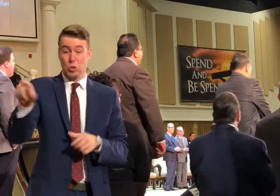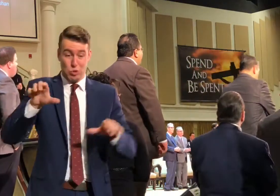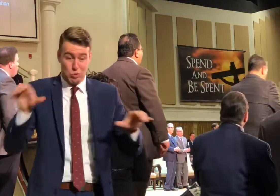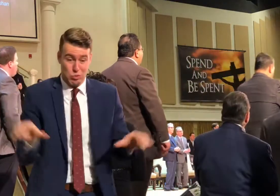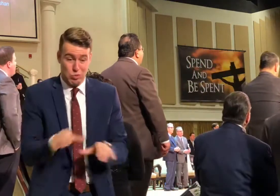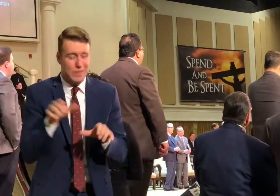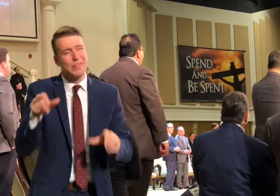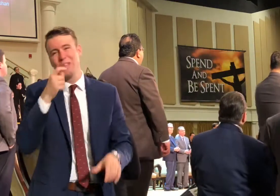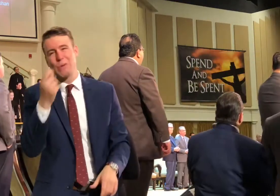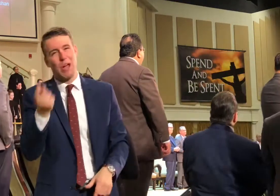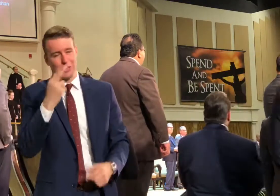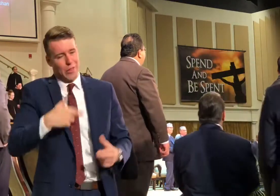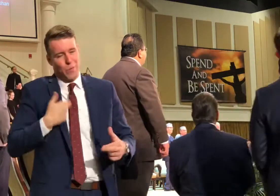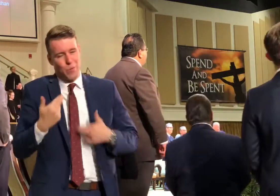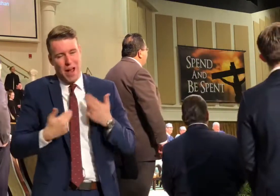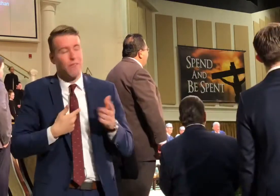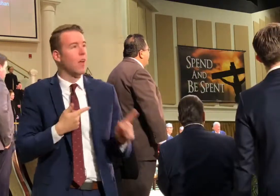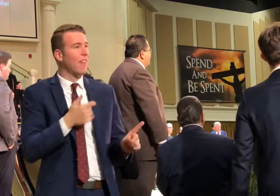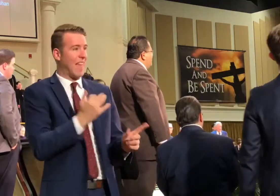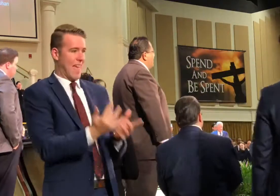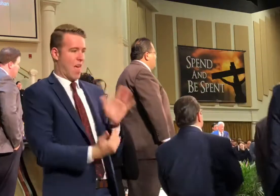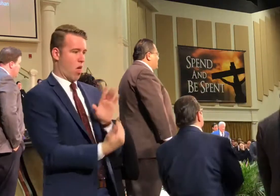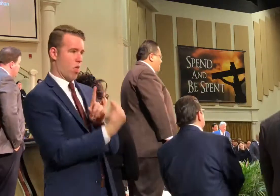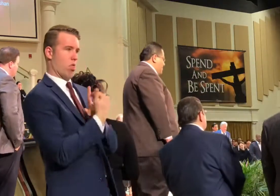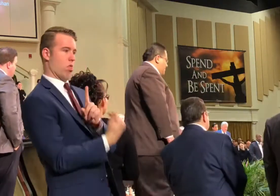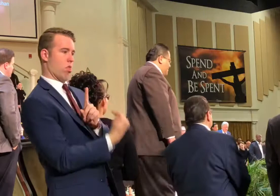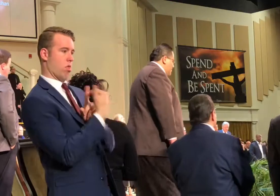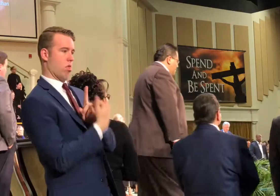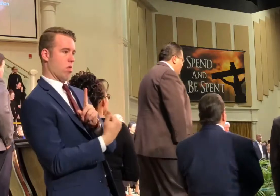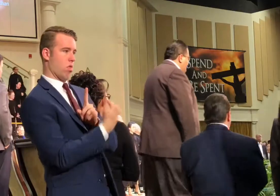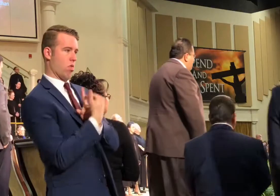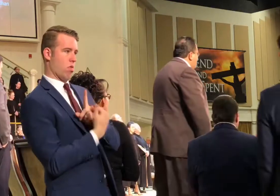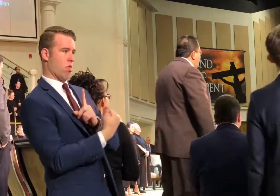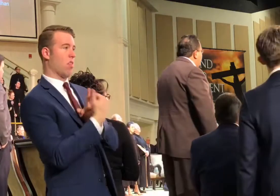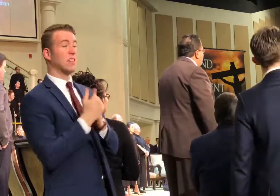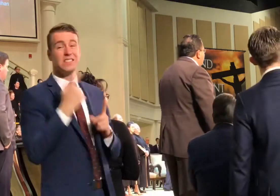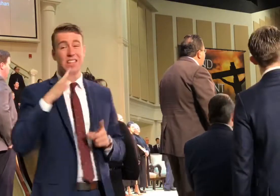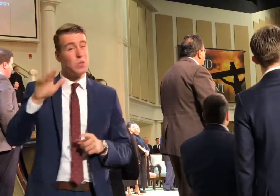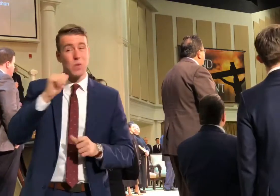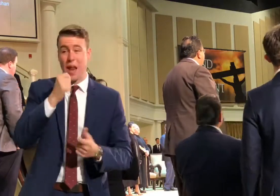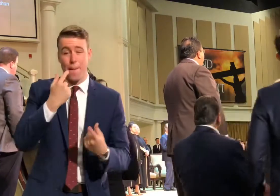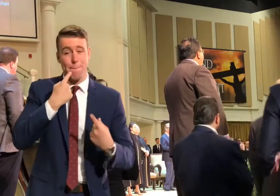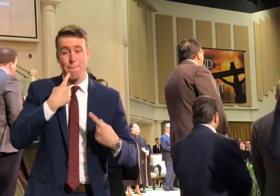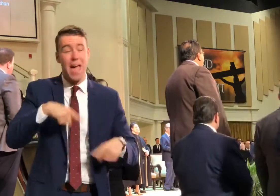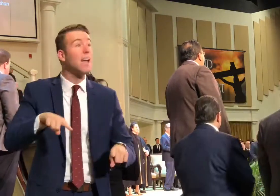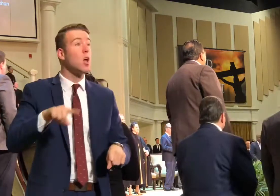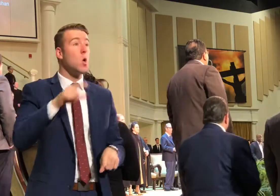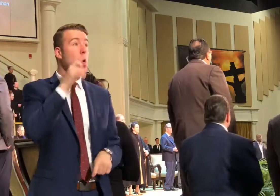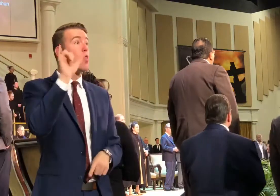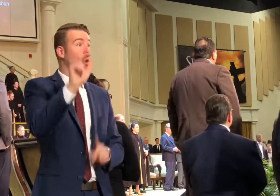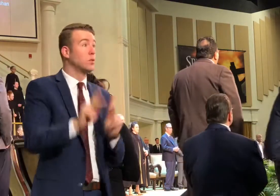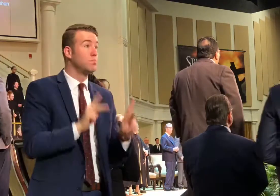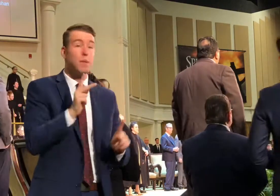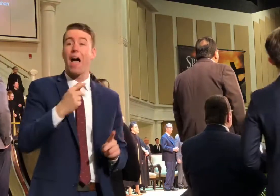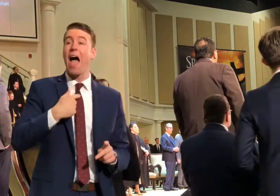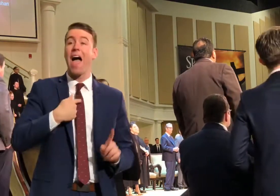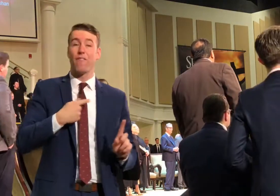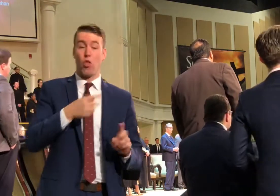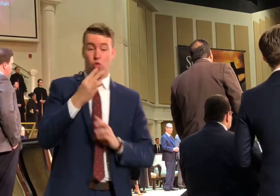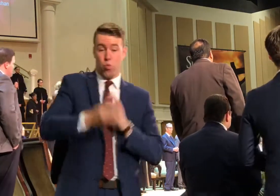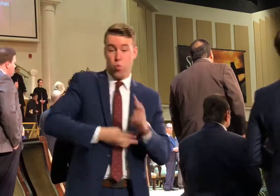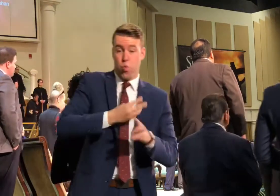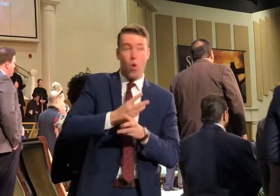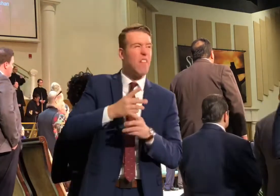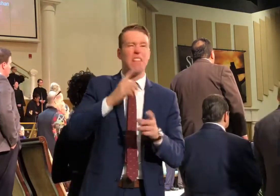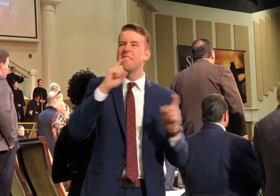And that we don't understand revival. Just give us a little time and you're not going to make it. There's an expectation of the